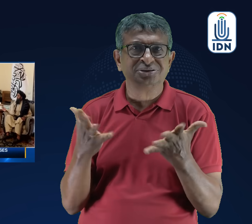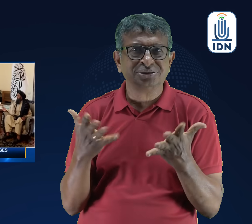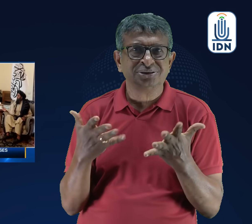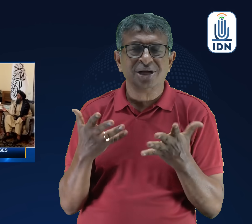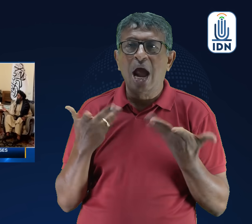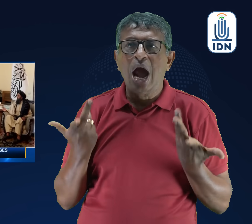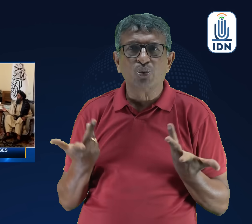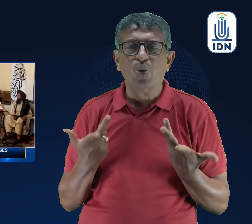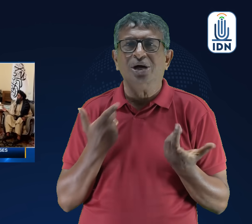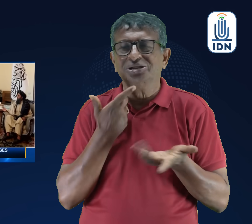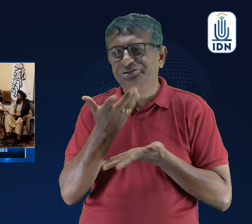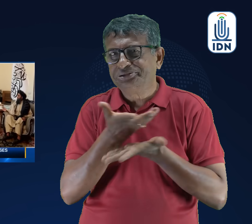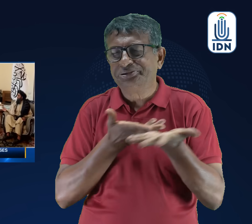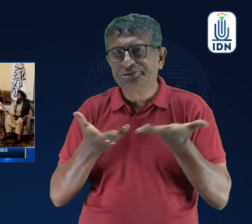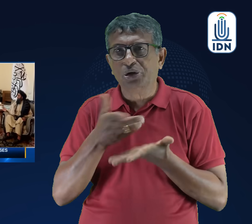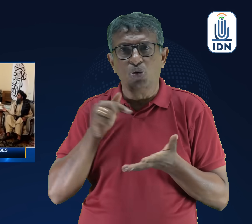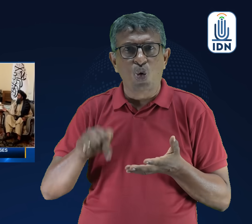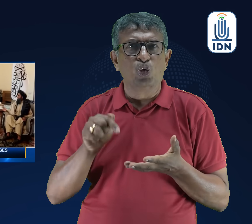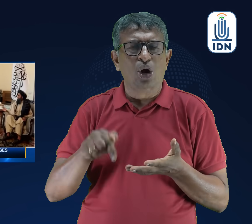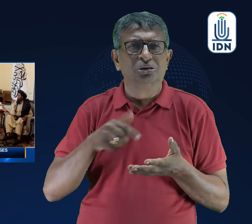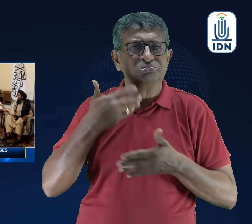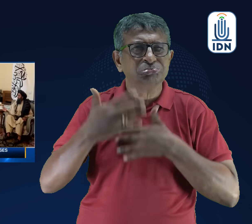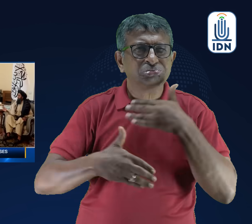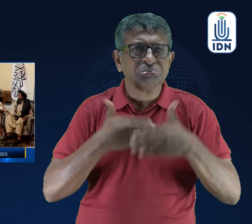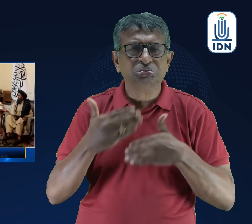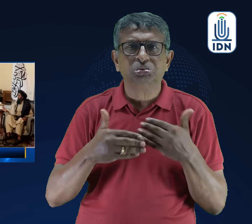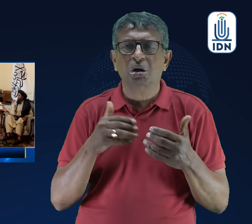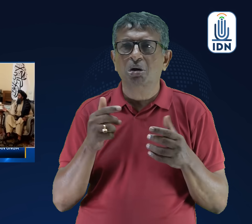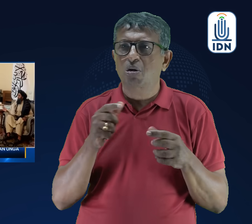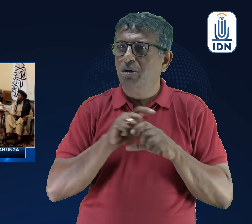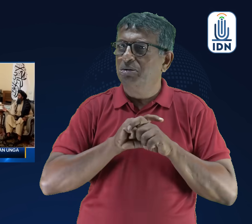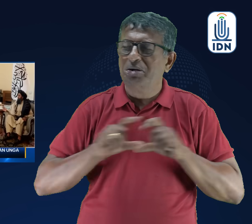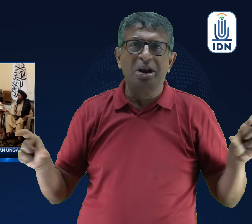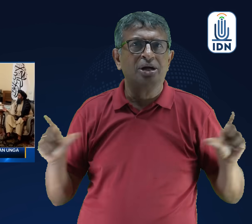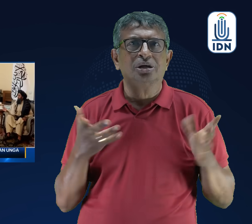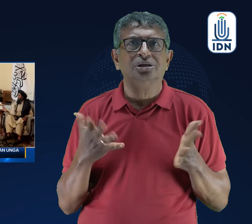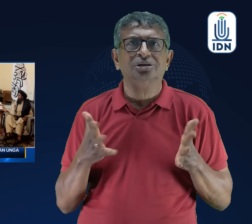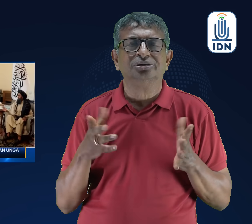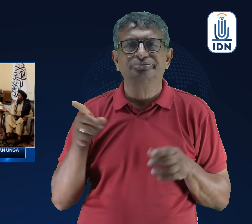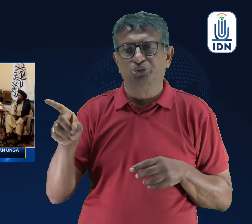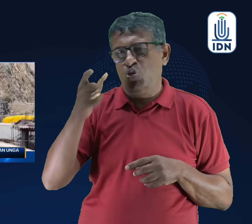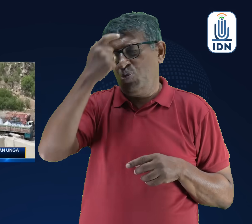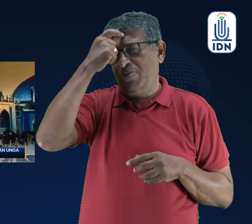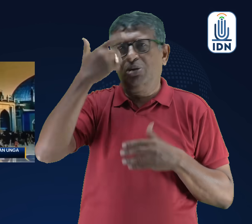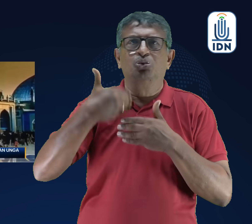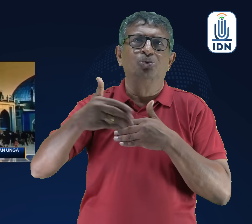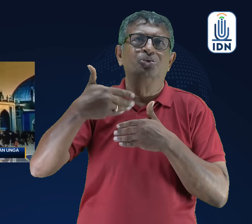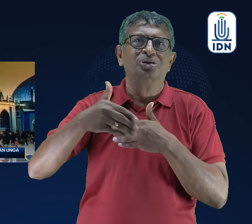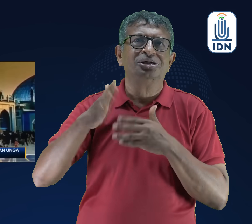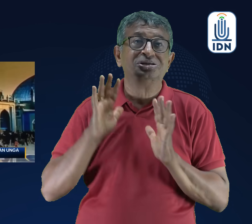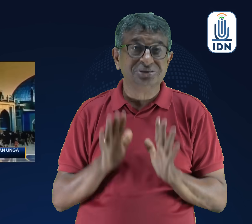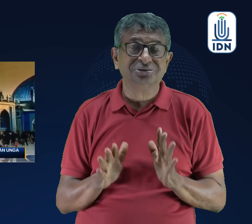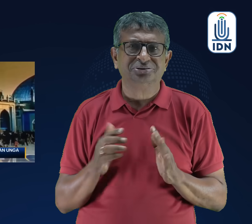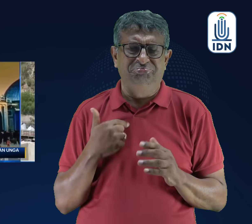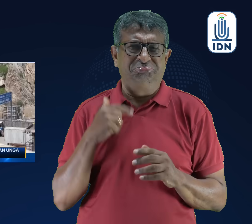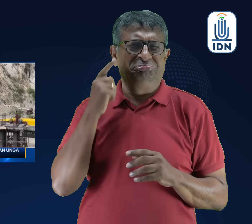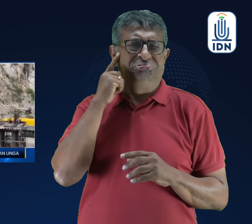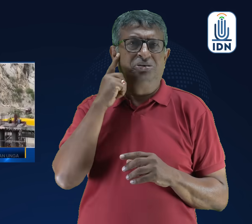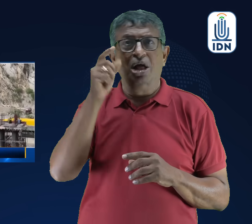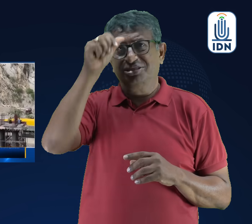ties have soured. Islamabad accuses Kabul of hosting the Pakistani Taliban. They've also clashed along the border. This is a classic case of shifting loyalties. Your